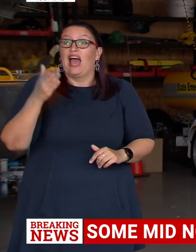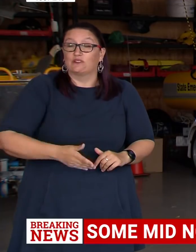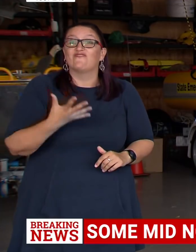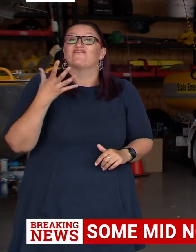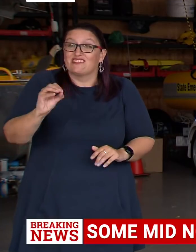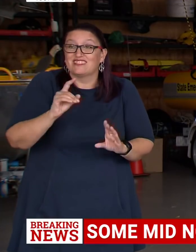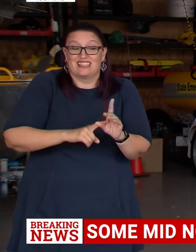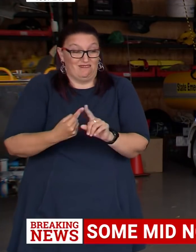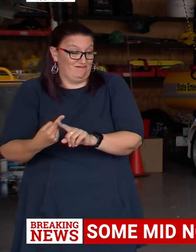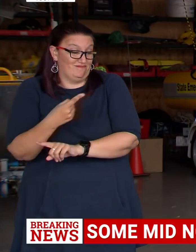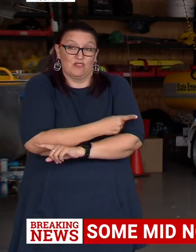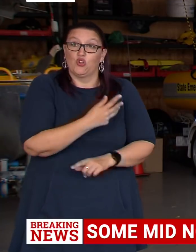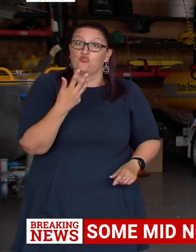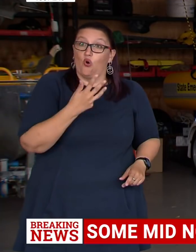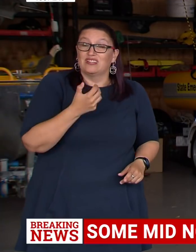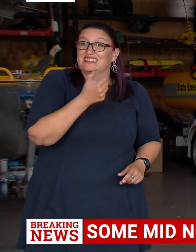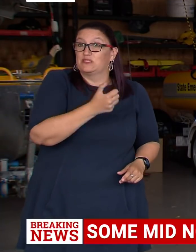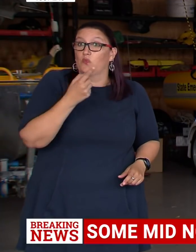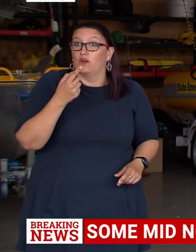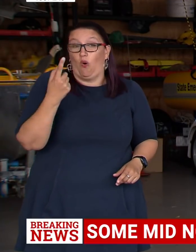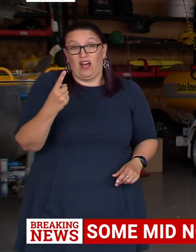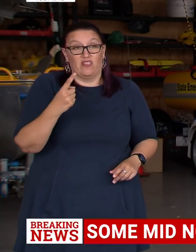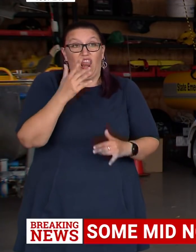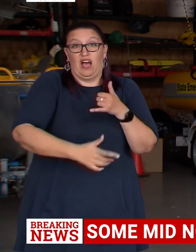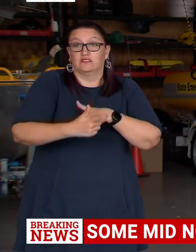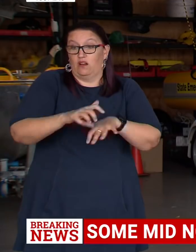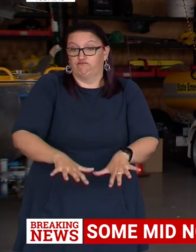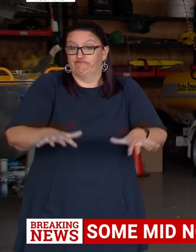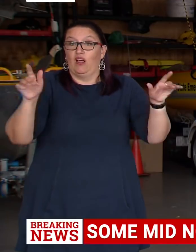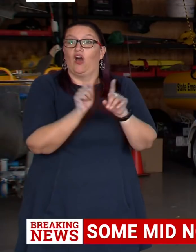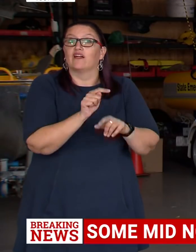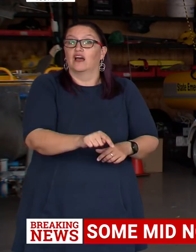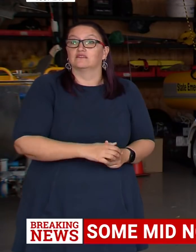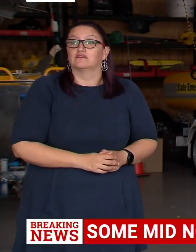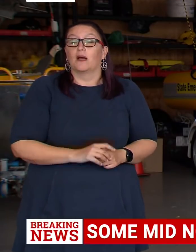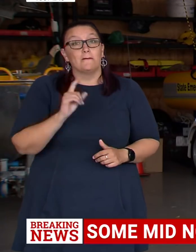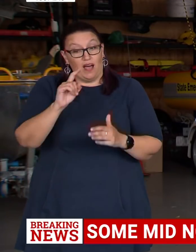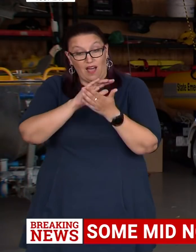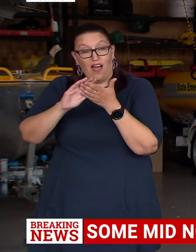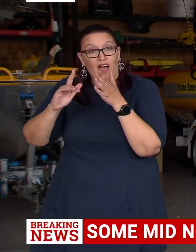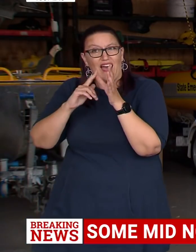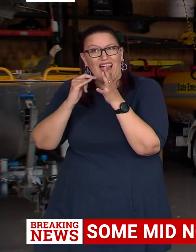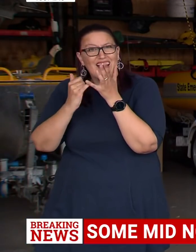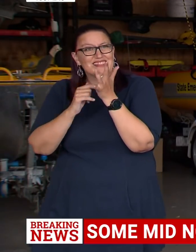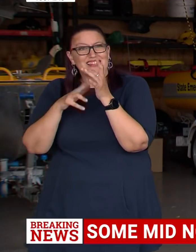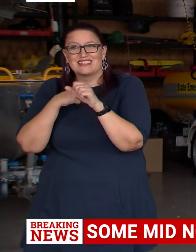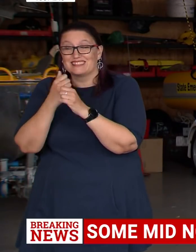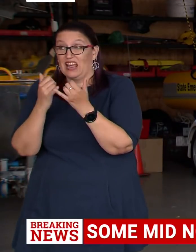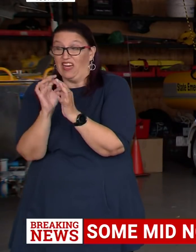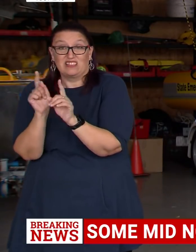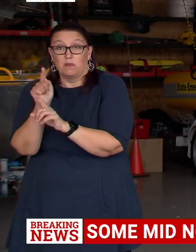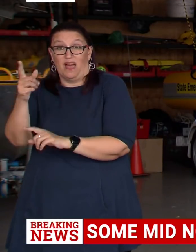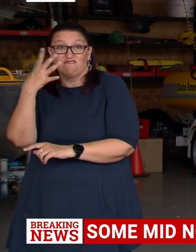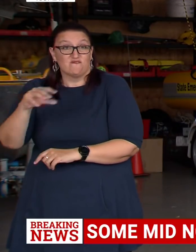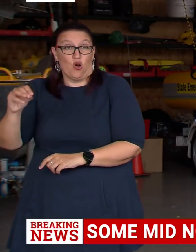in particular are experiencing a 1 in 100-year event. And that is something we have to put into context. Other parts of